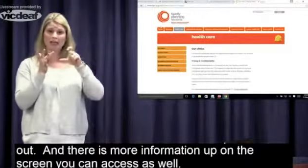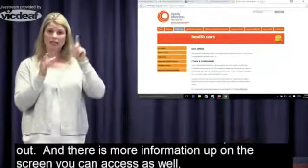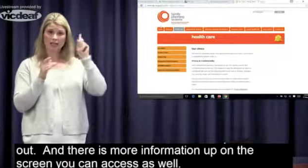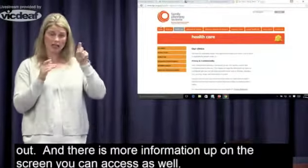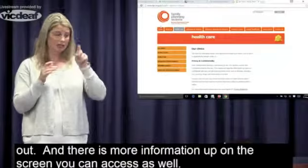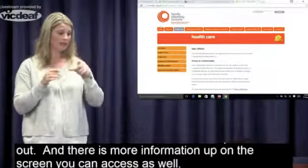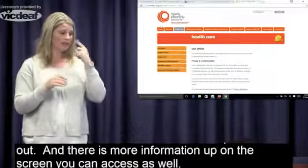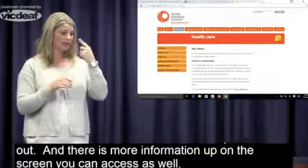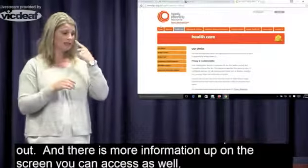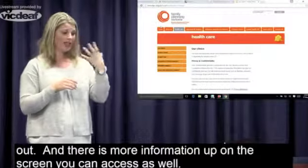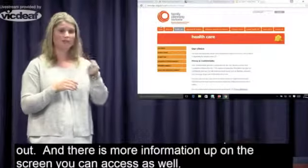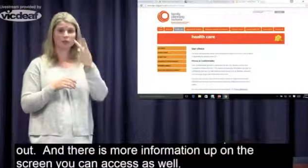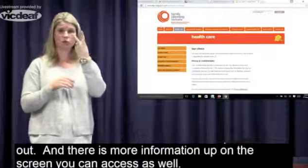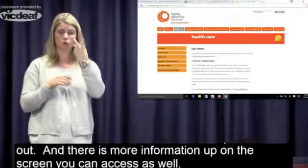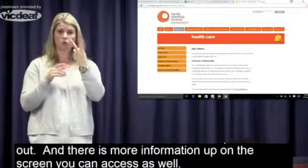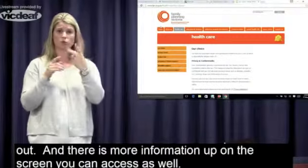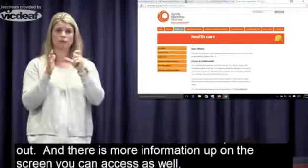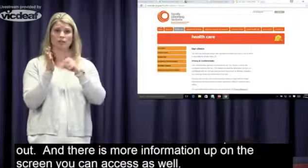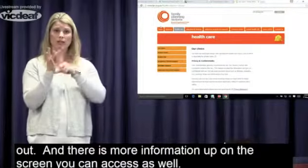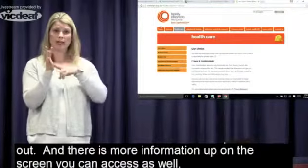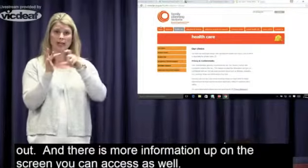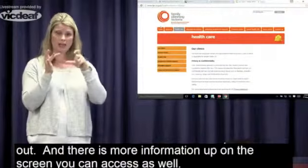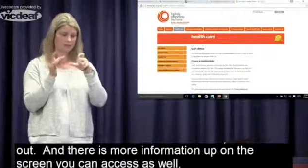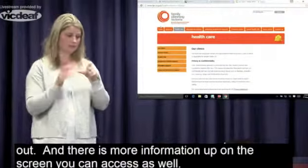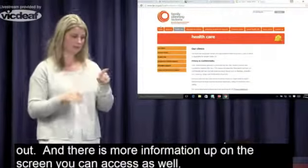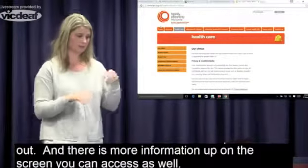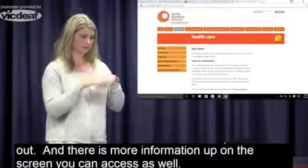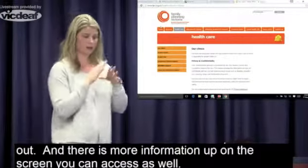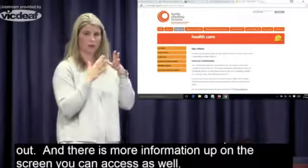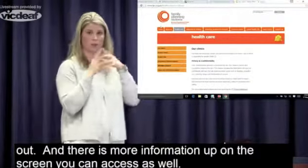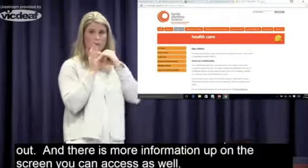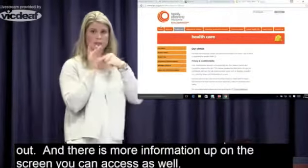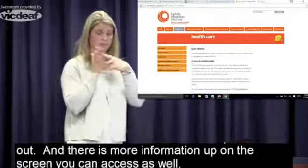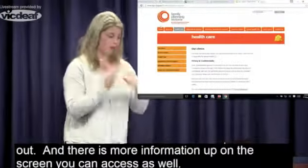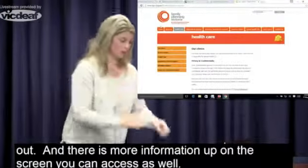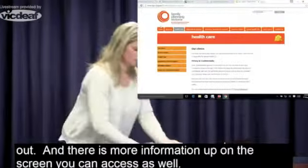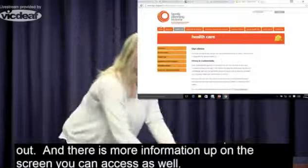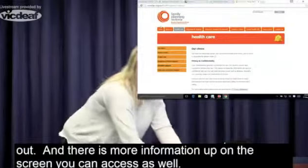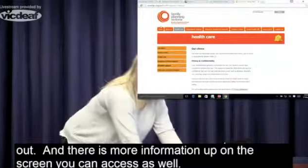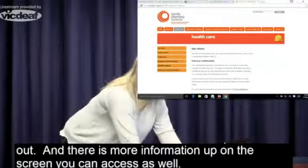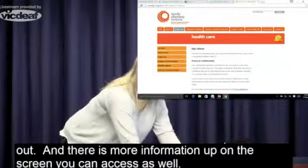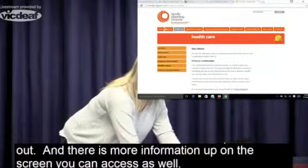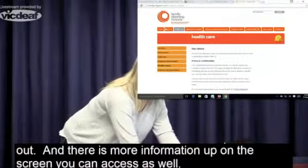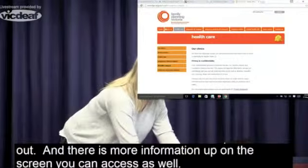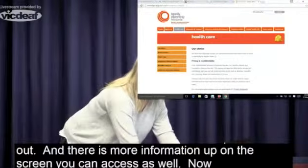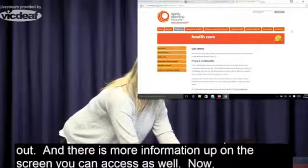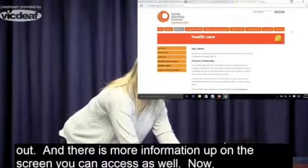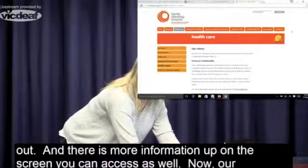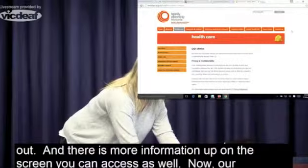Now, our clinic, they have 2 different